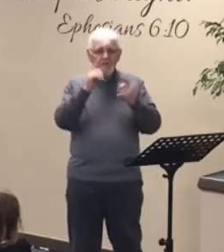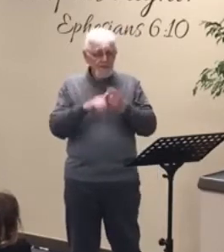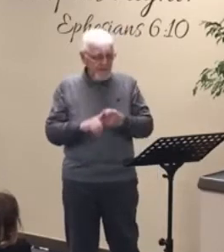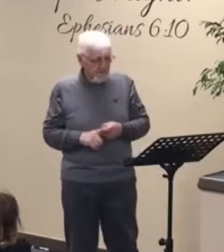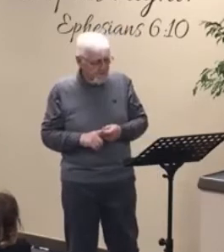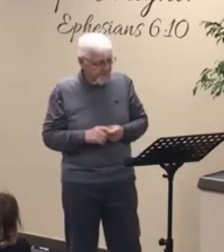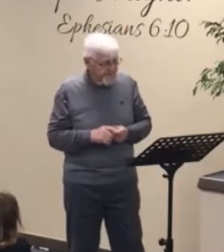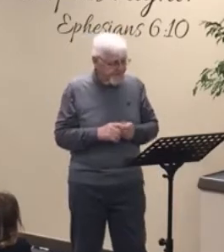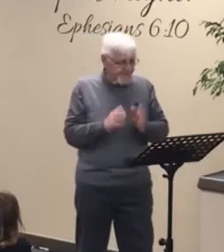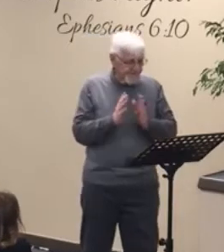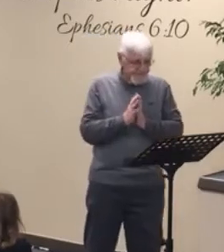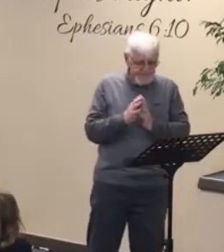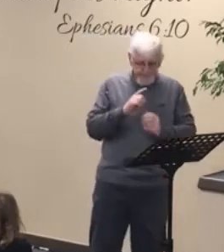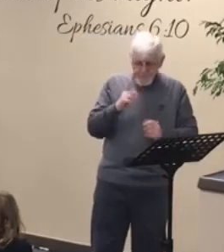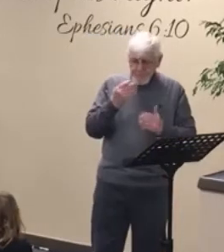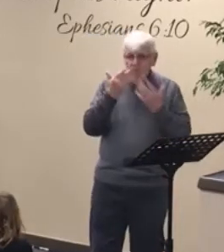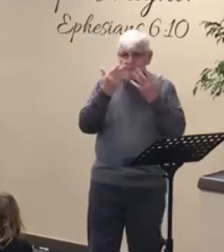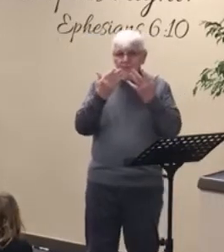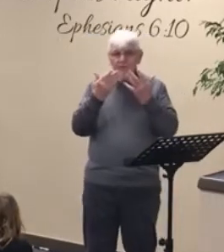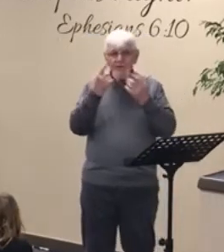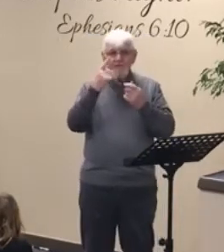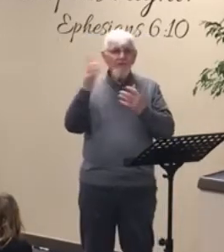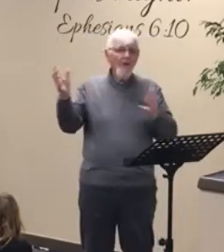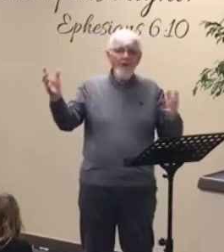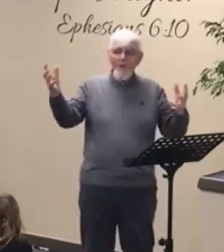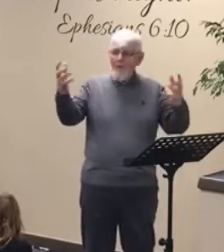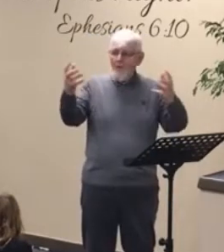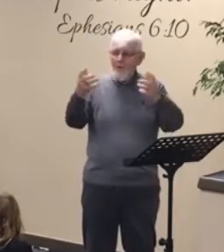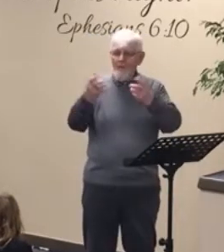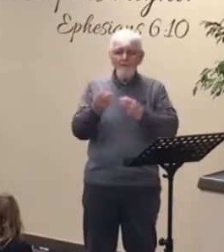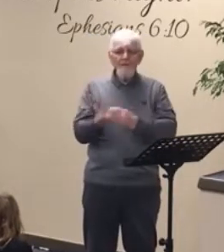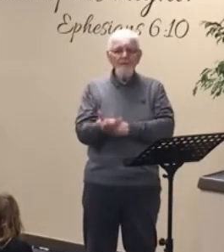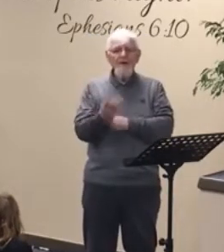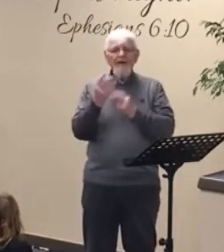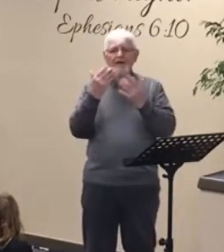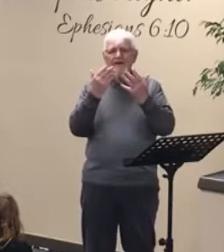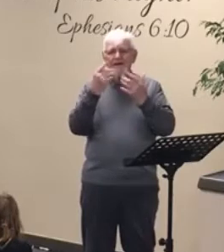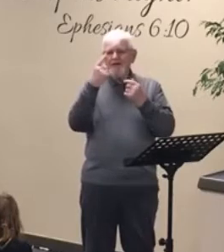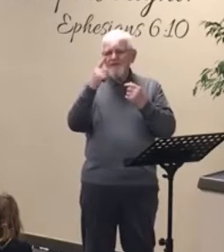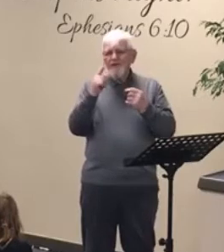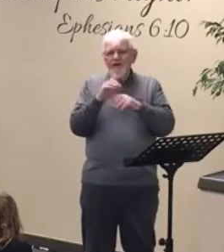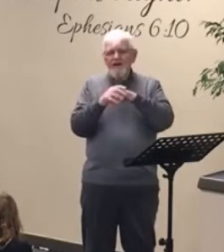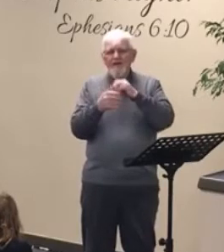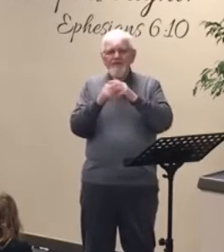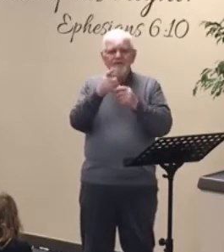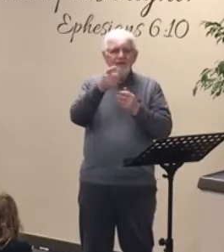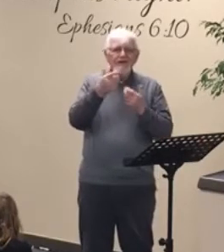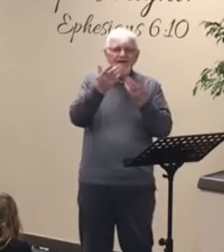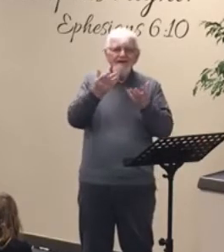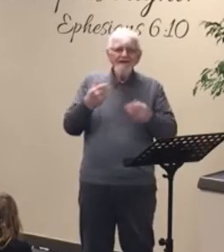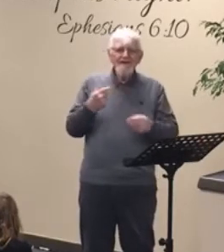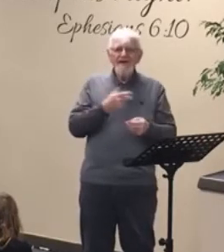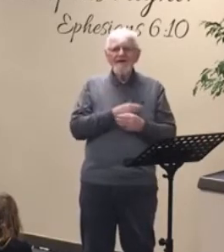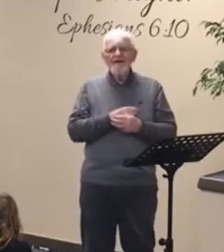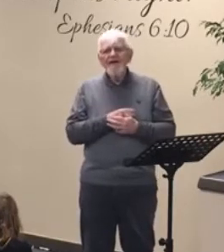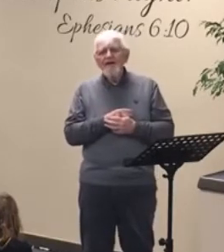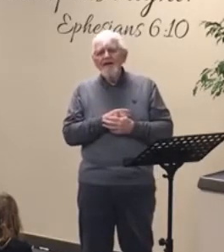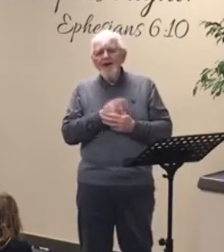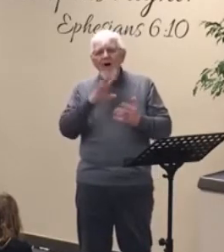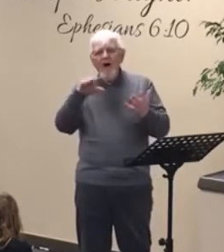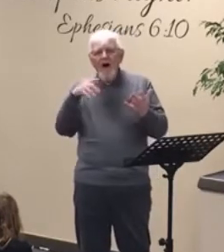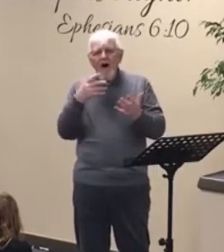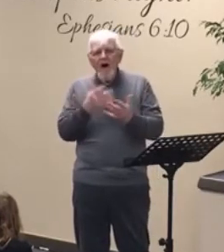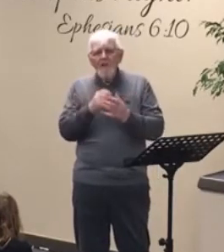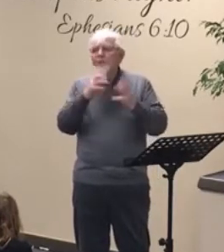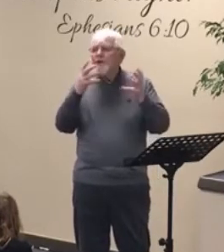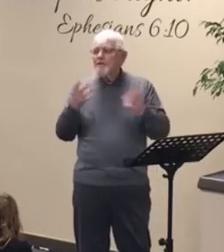more. Lord, I thank you for being able to gather here this morning. Lord, I thank you for the comfort that you give us. Lord, we all, most of